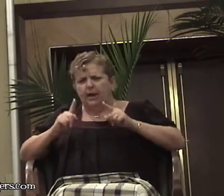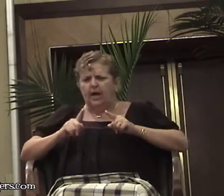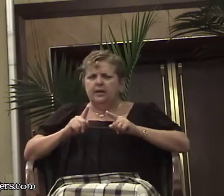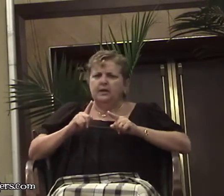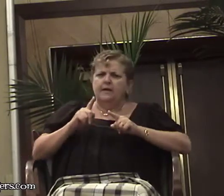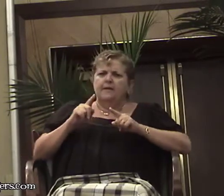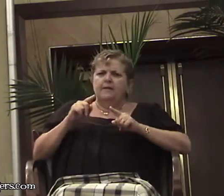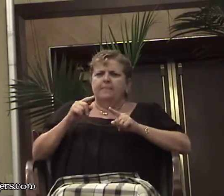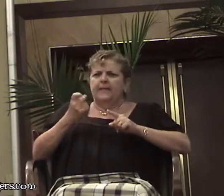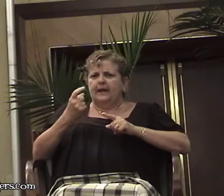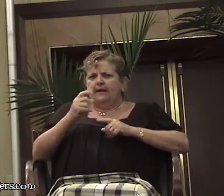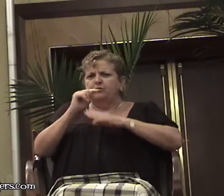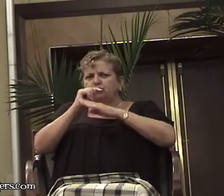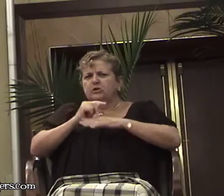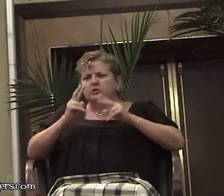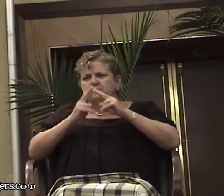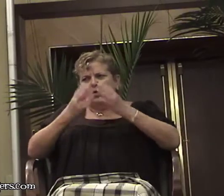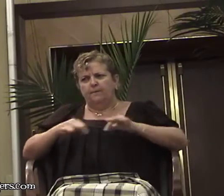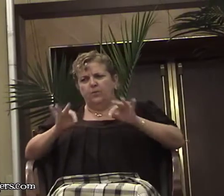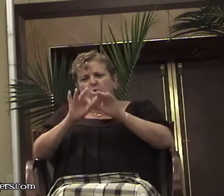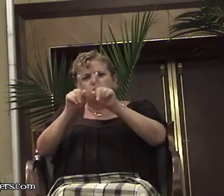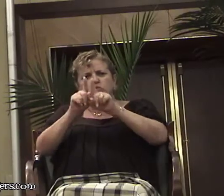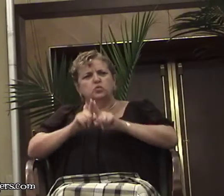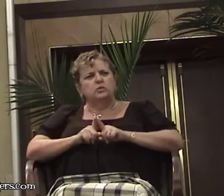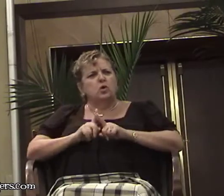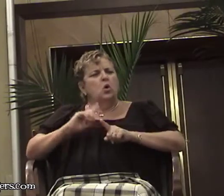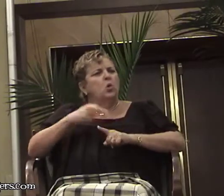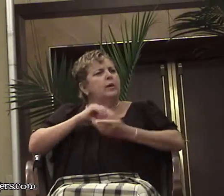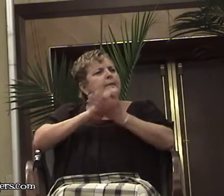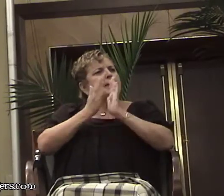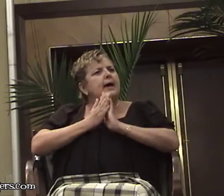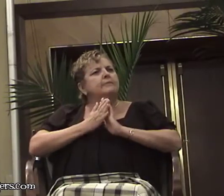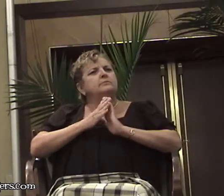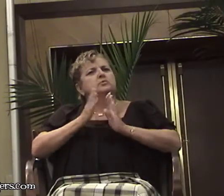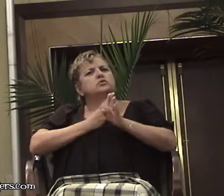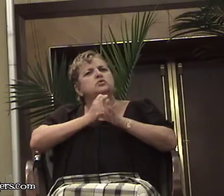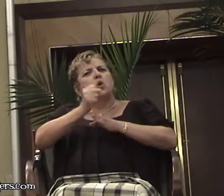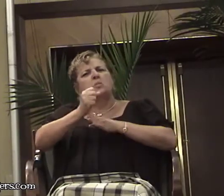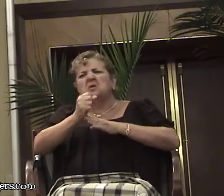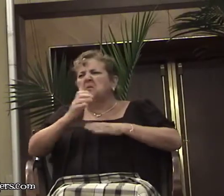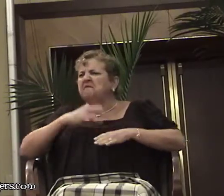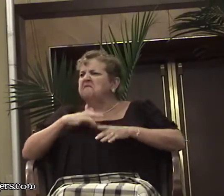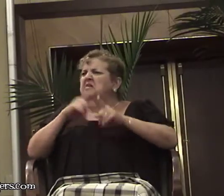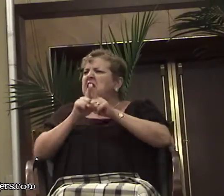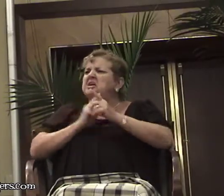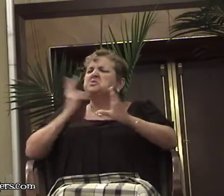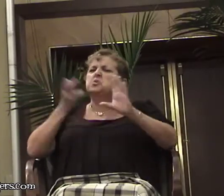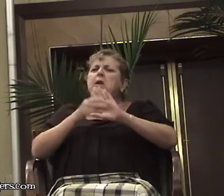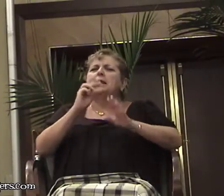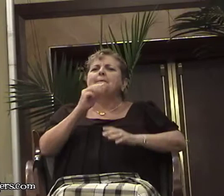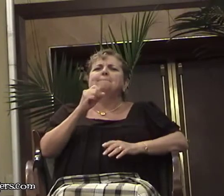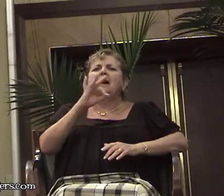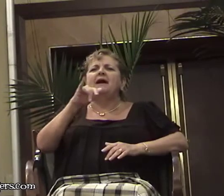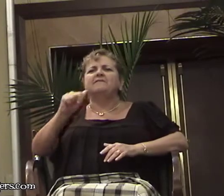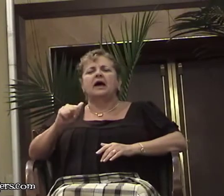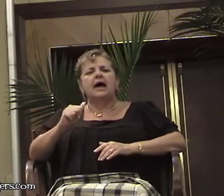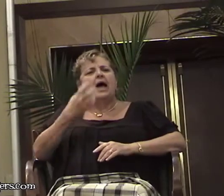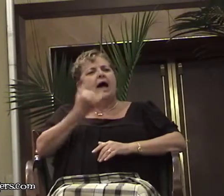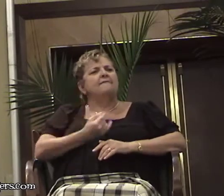11 tradition. All of a sudden we get sober, it's like we joined the mafia, you know. Everyone got a nickname. You know, there's John the Brick and Jimmy